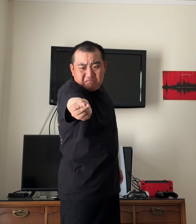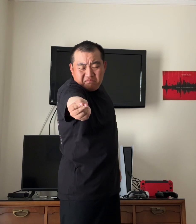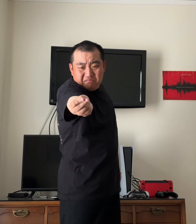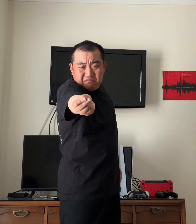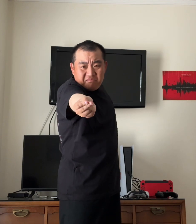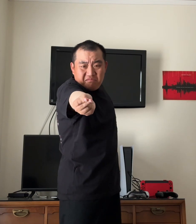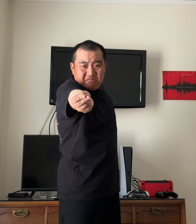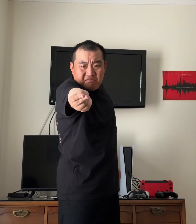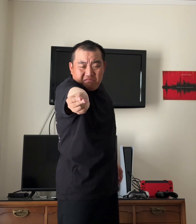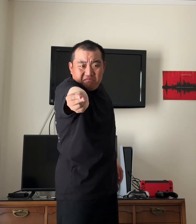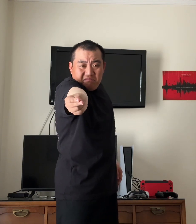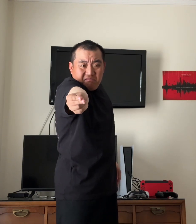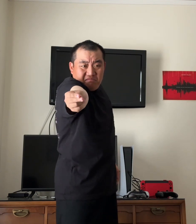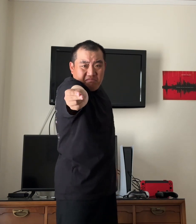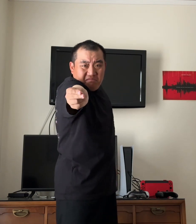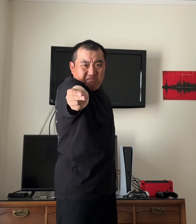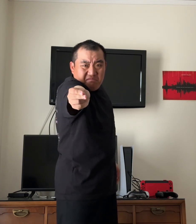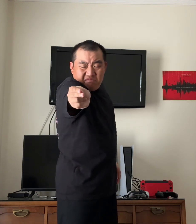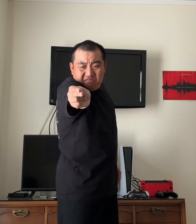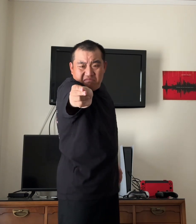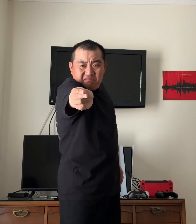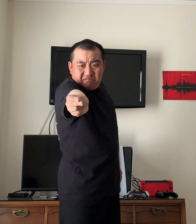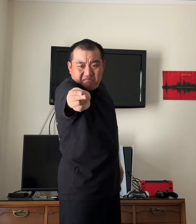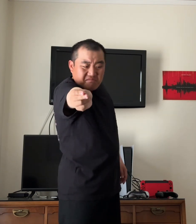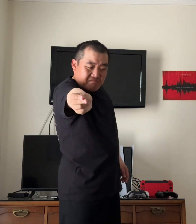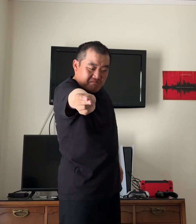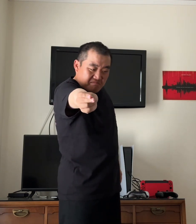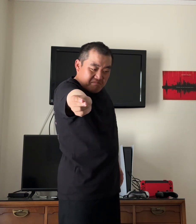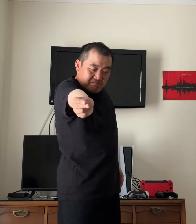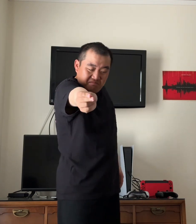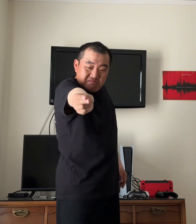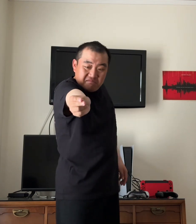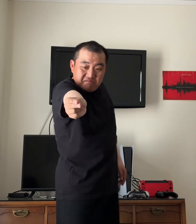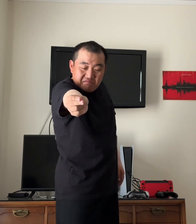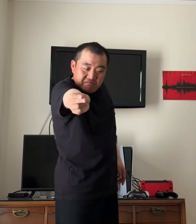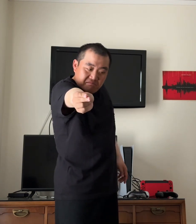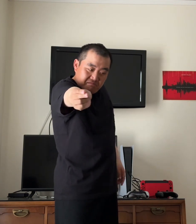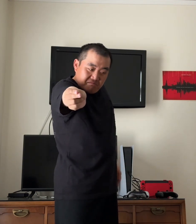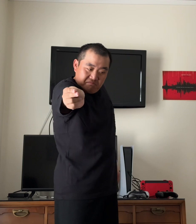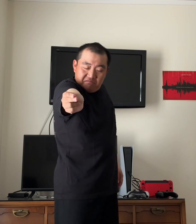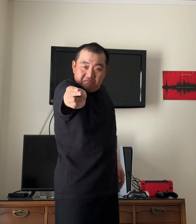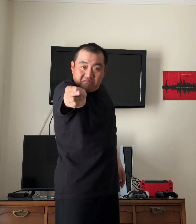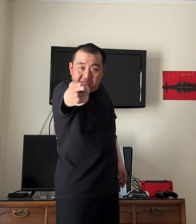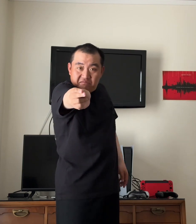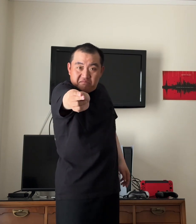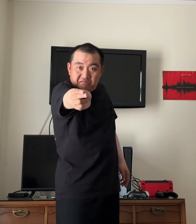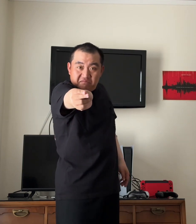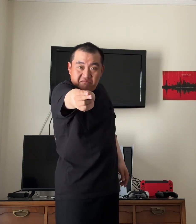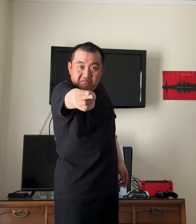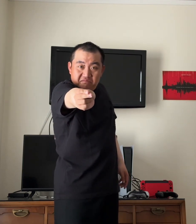you sir please let go of the bill release your grip man do